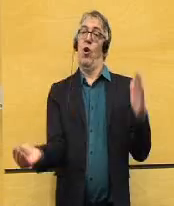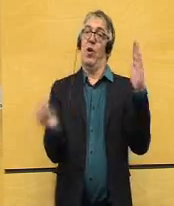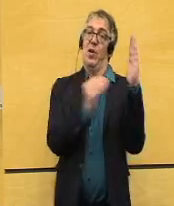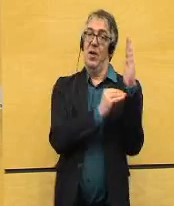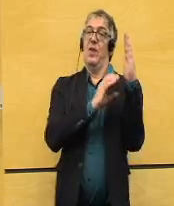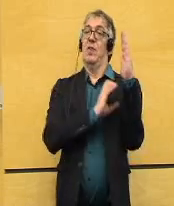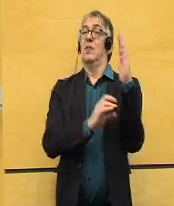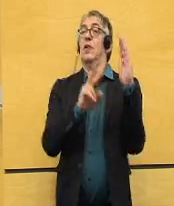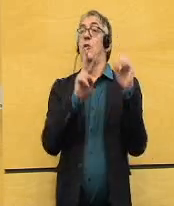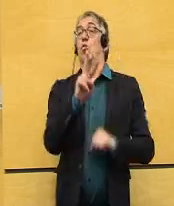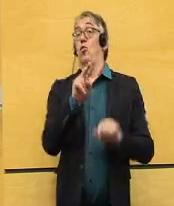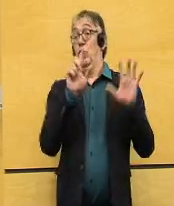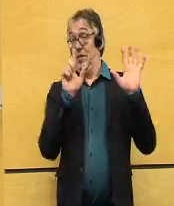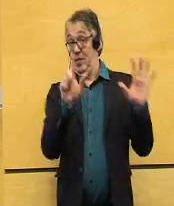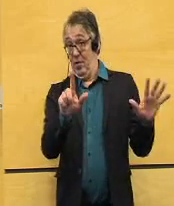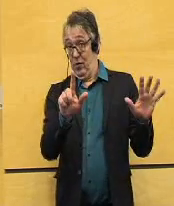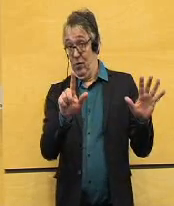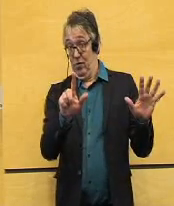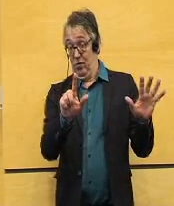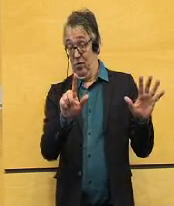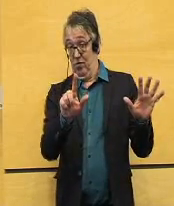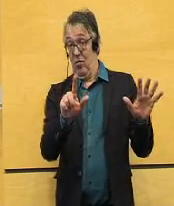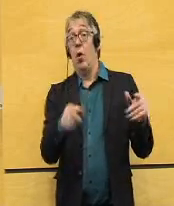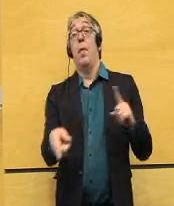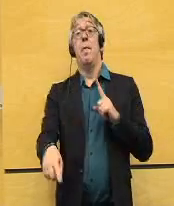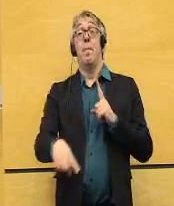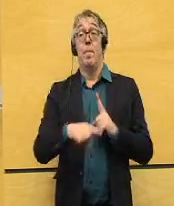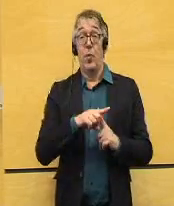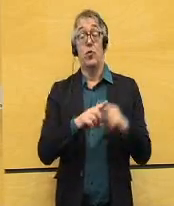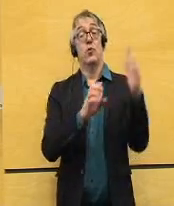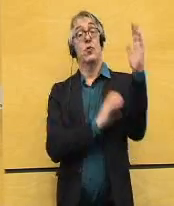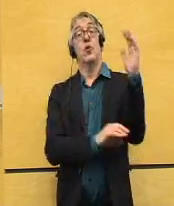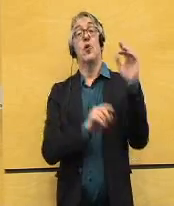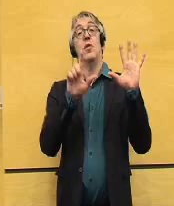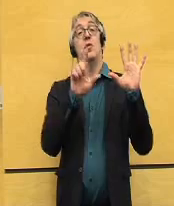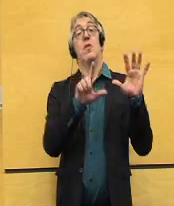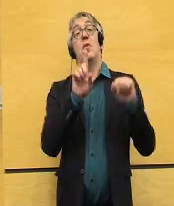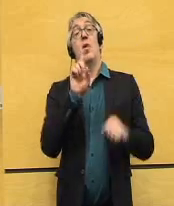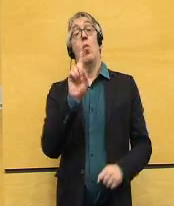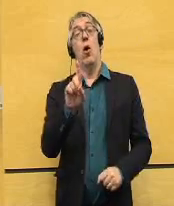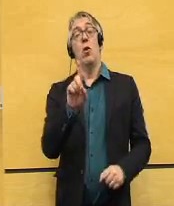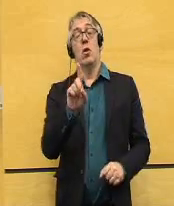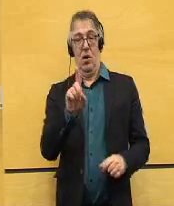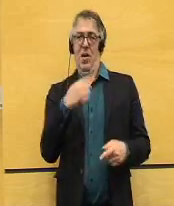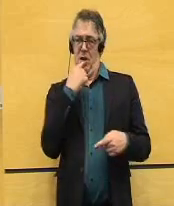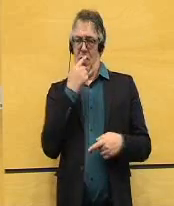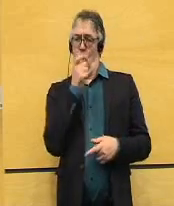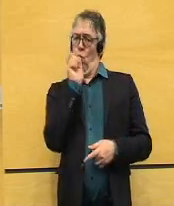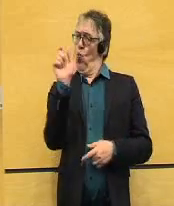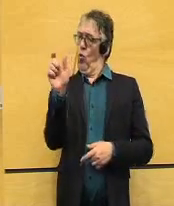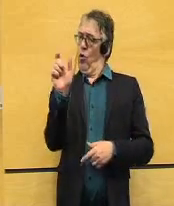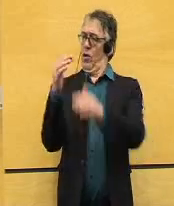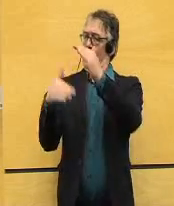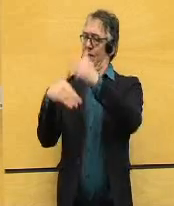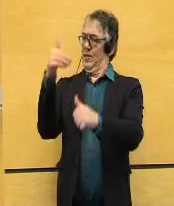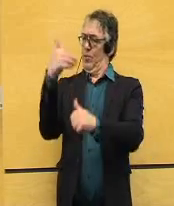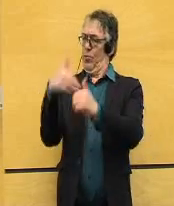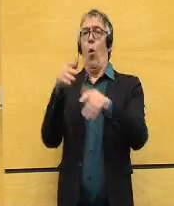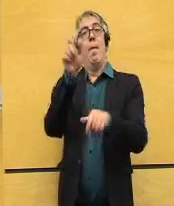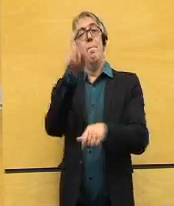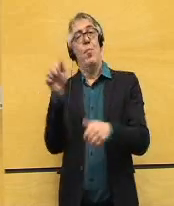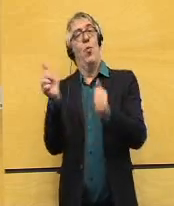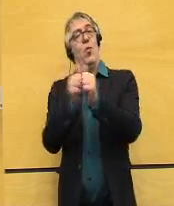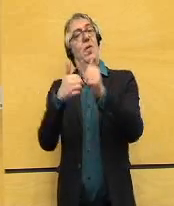sections 27 of the current draft, as well as section 71, which refer directly, explicitly, to persons with